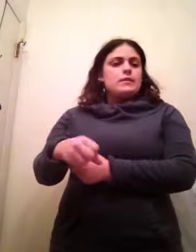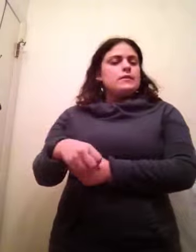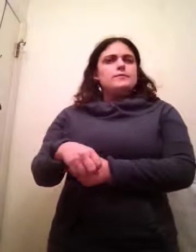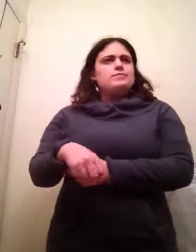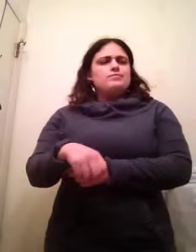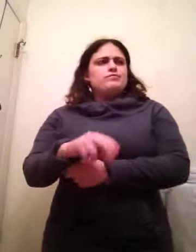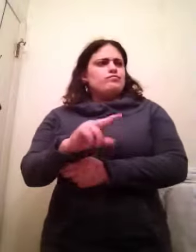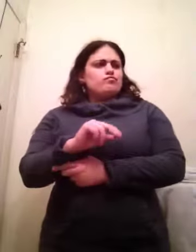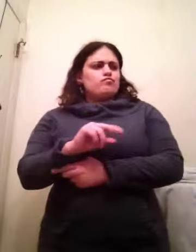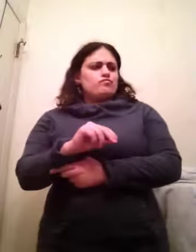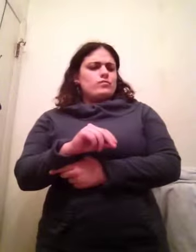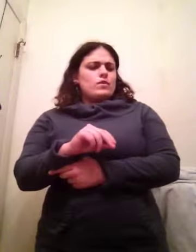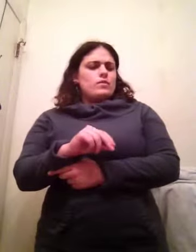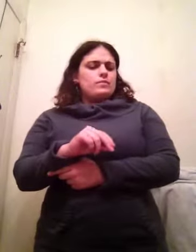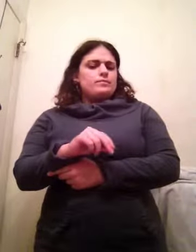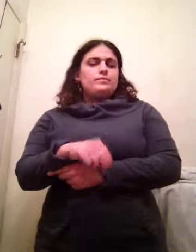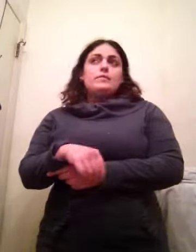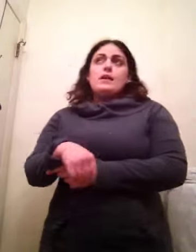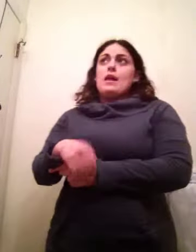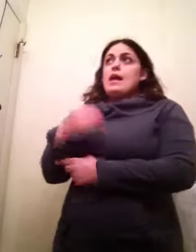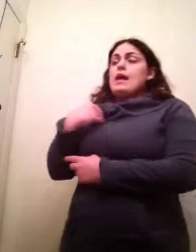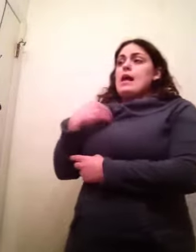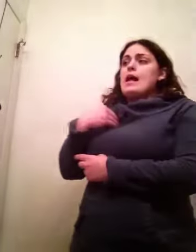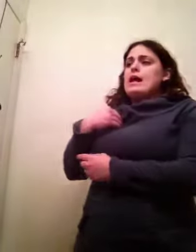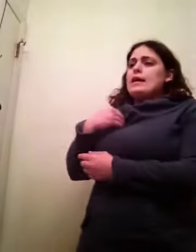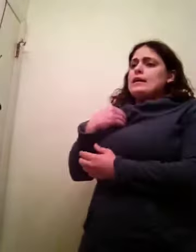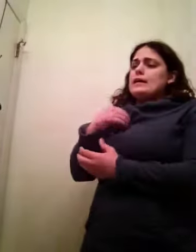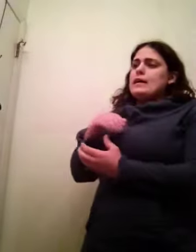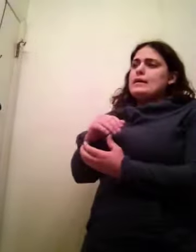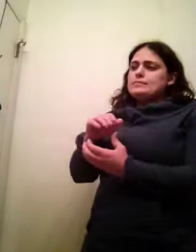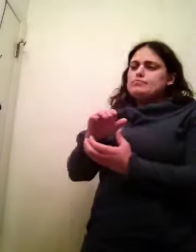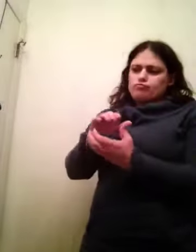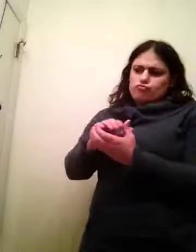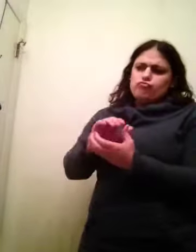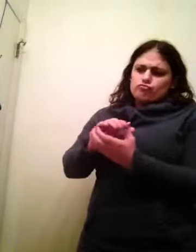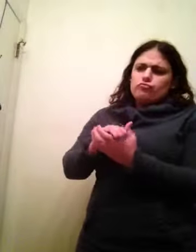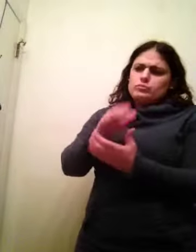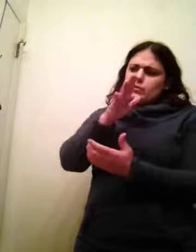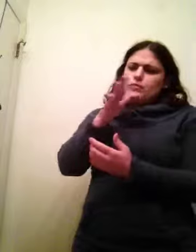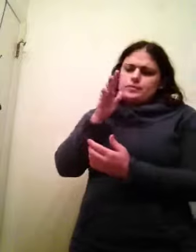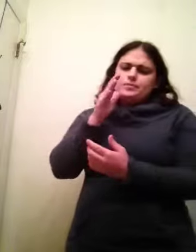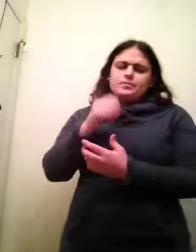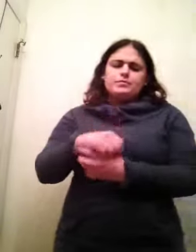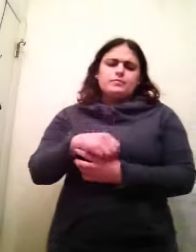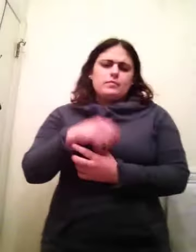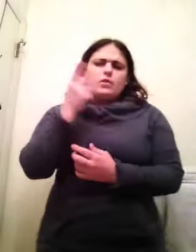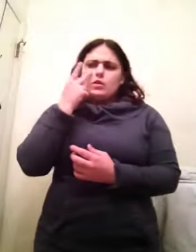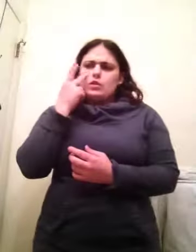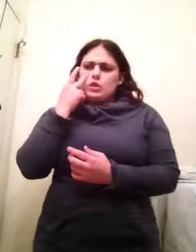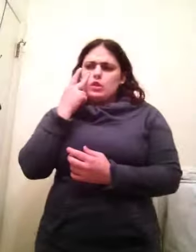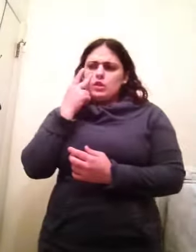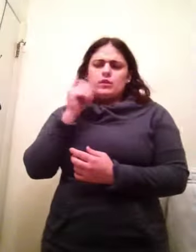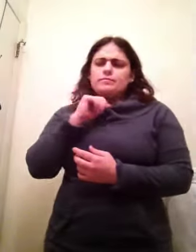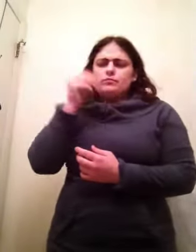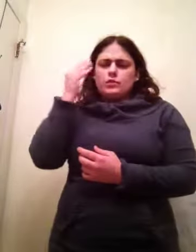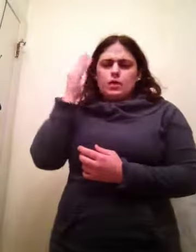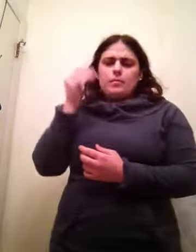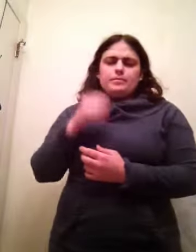What else can we talk about with the North? Go back and look and find them if you're not sure. Becky. It was a harsh, hurried land. A hurried land,